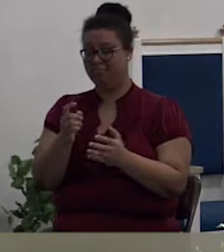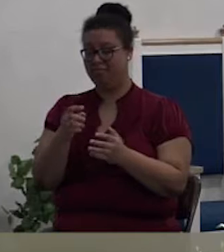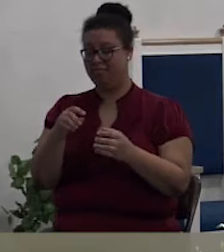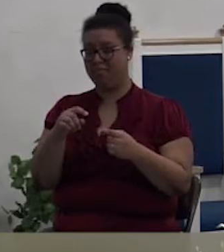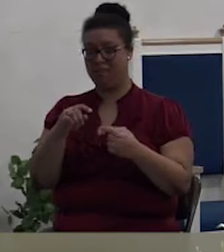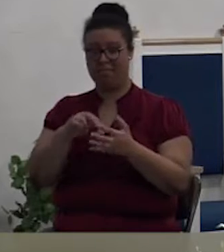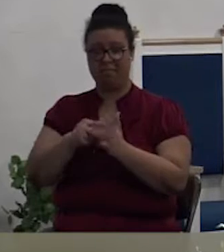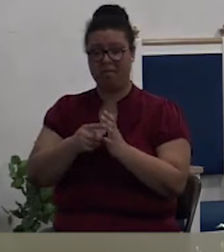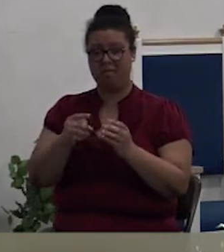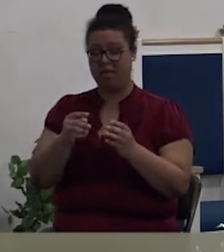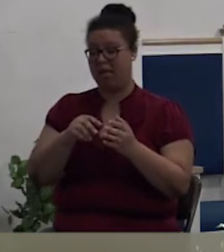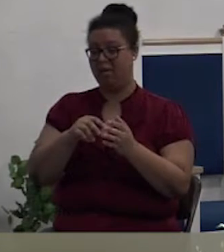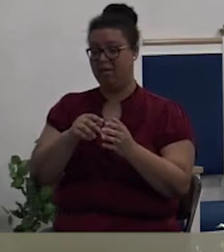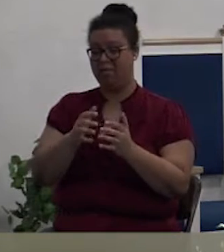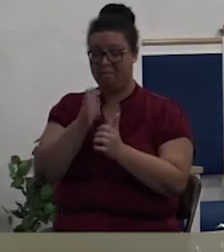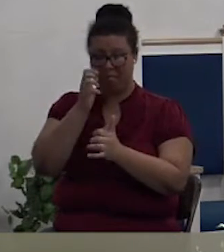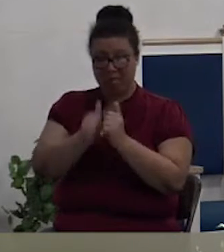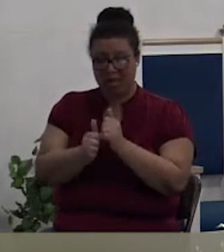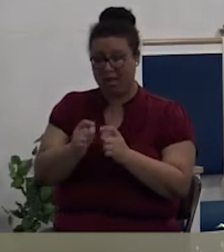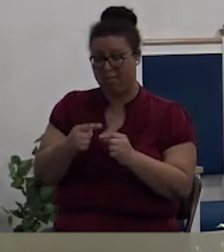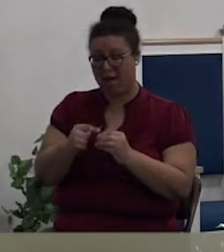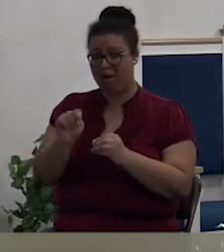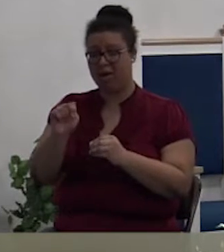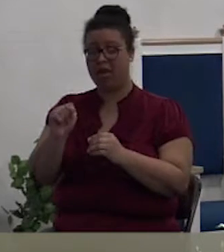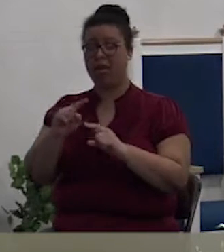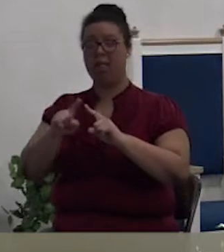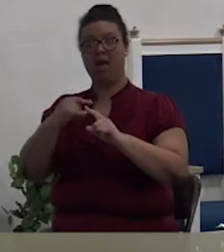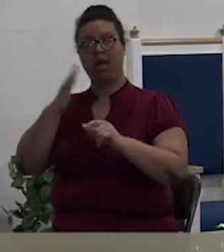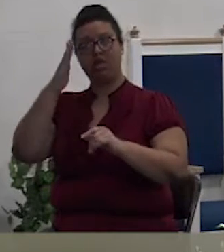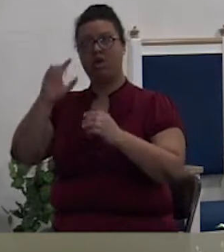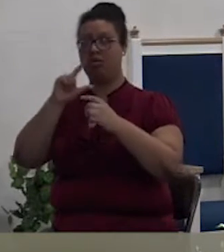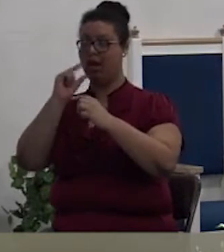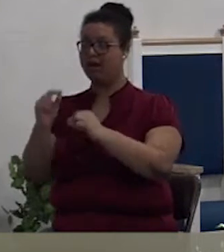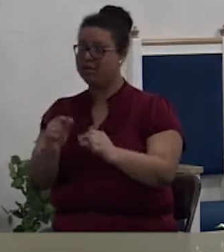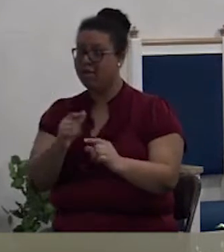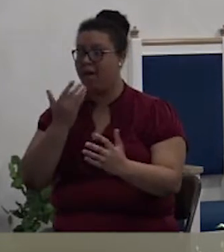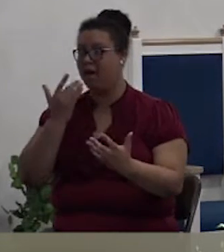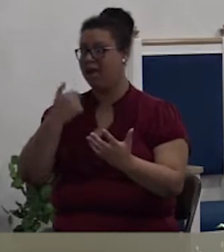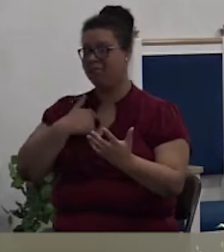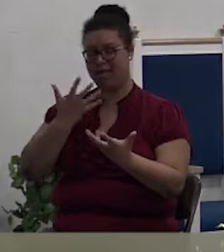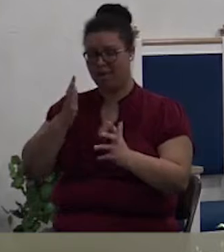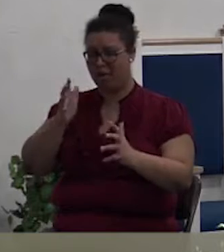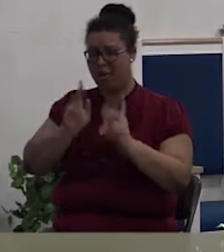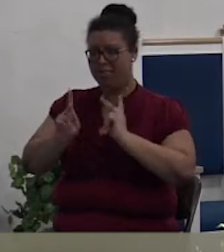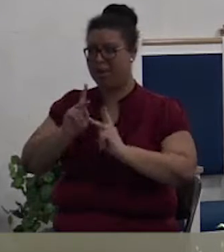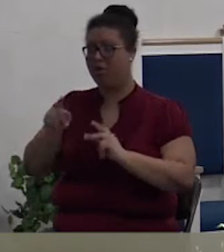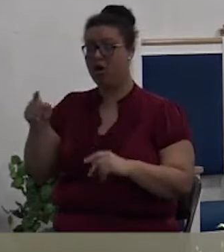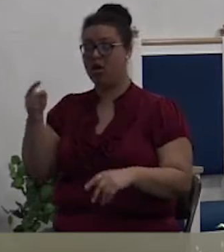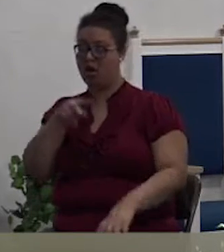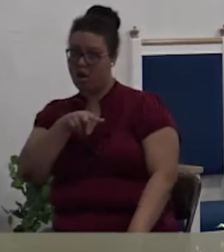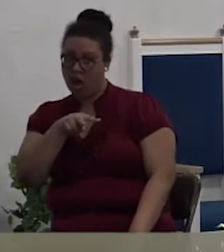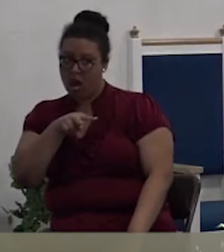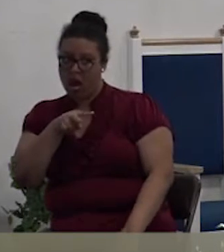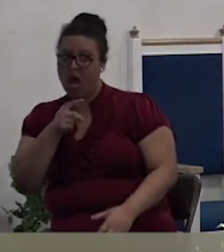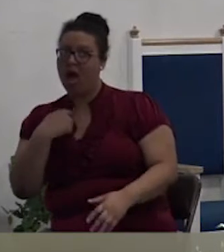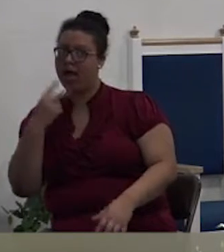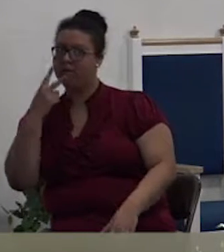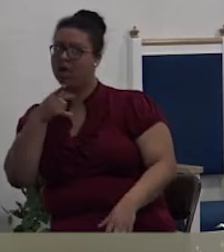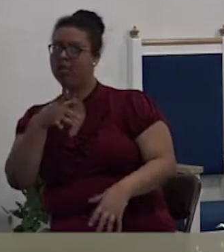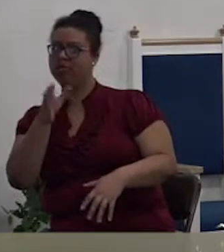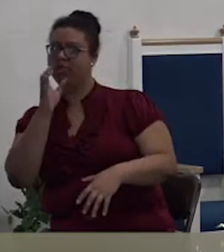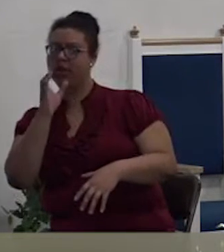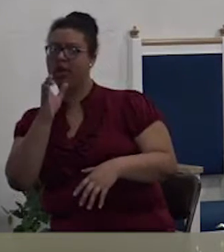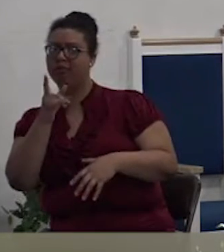how gossip spreads. And I didn't want anybody saying, oh, I saw him drinking out of one of them red cups. I don't know what was in